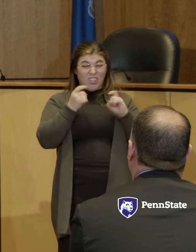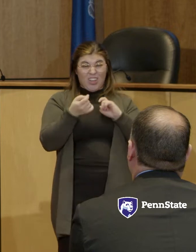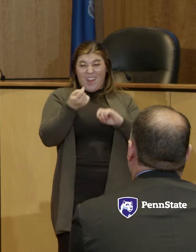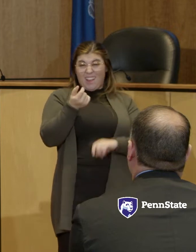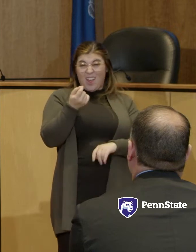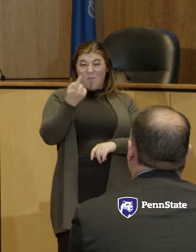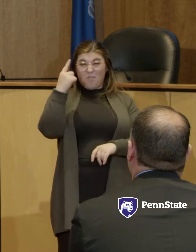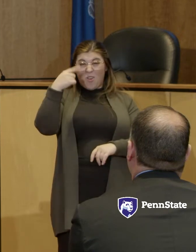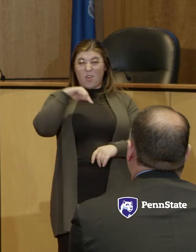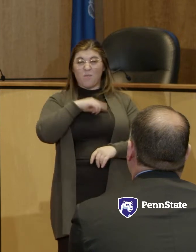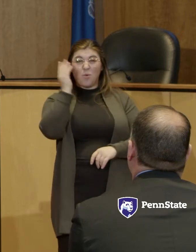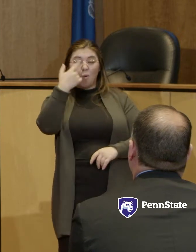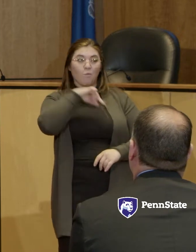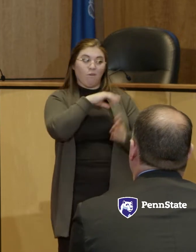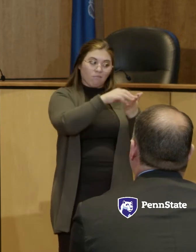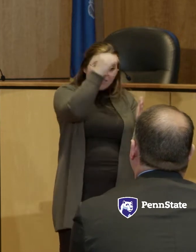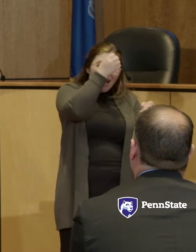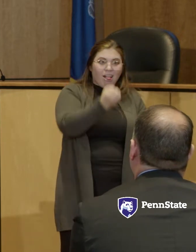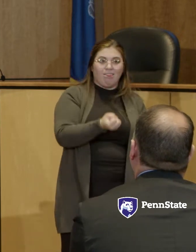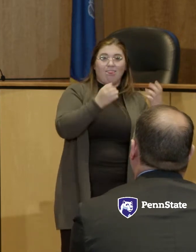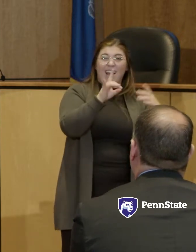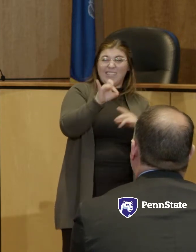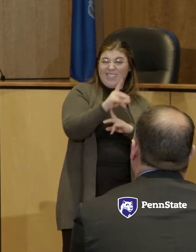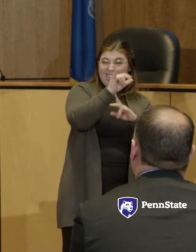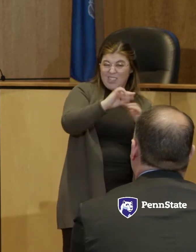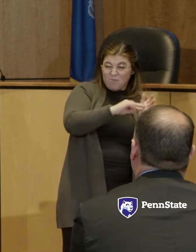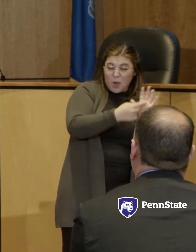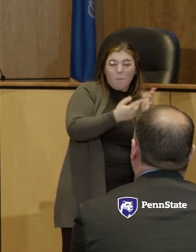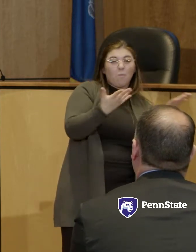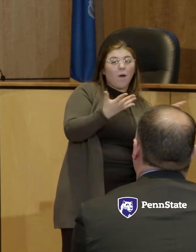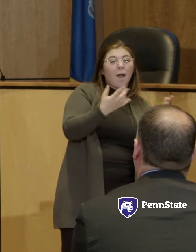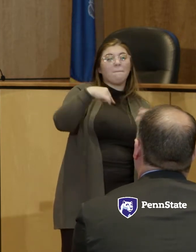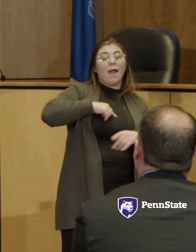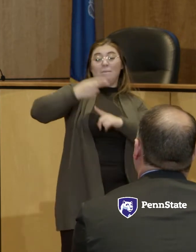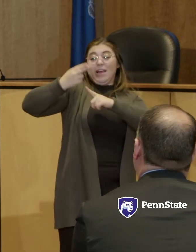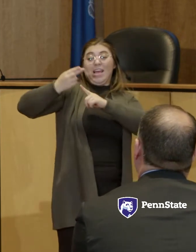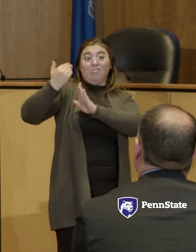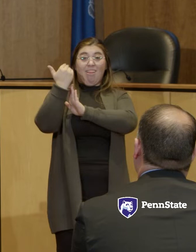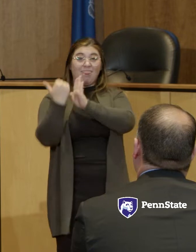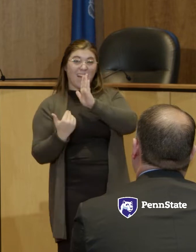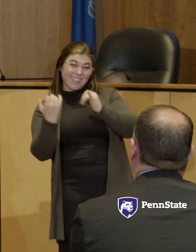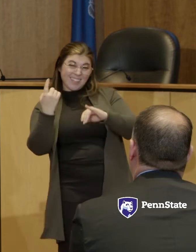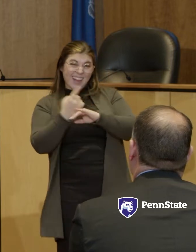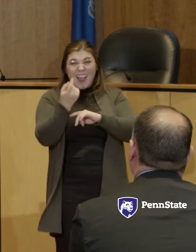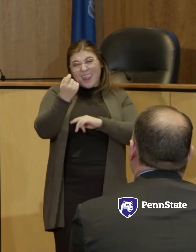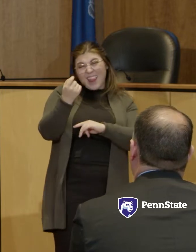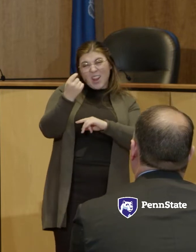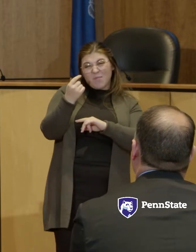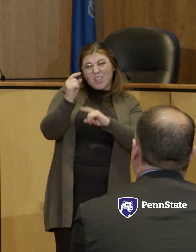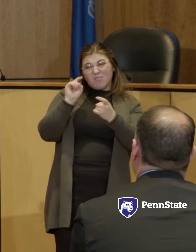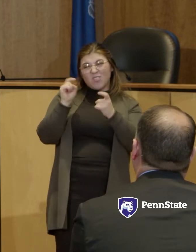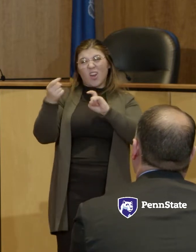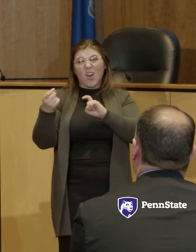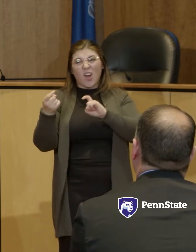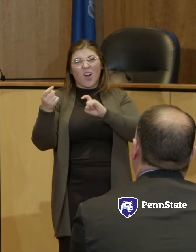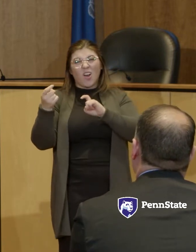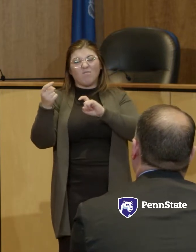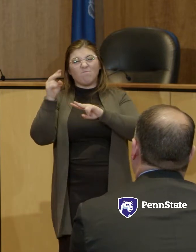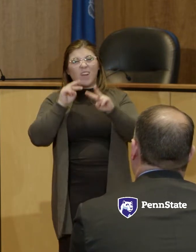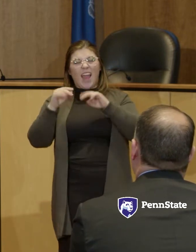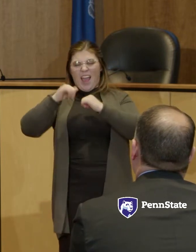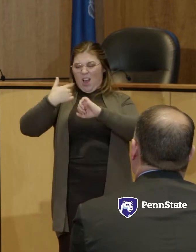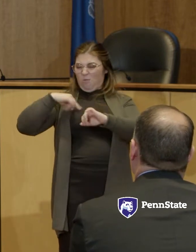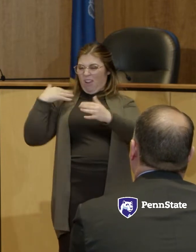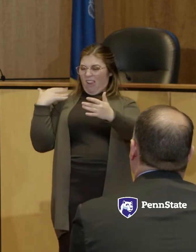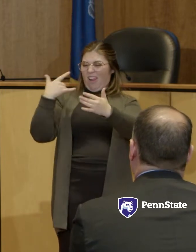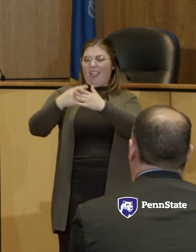little bit. We've learned a lot about what dignity is. I'm going to give us a little history lesson, a little Eurocentric about how we got